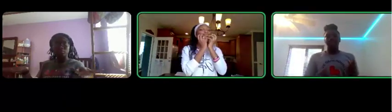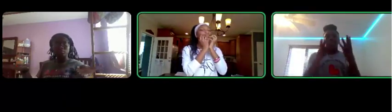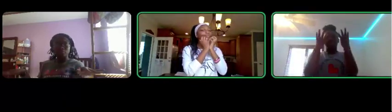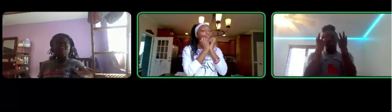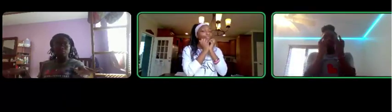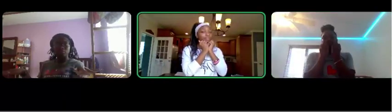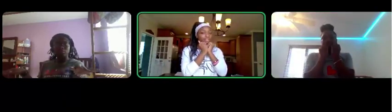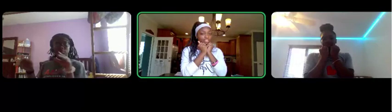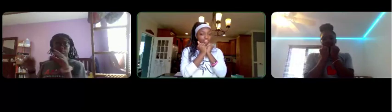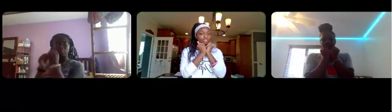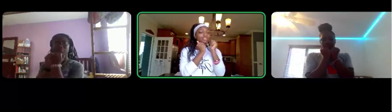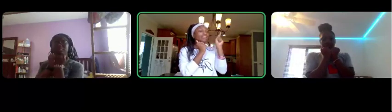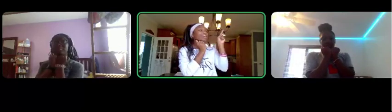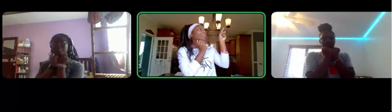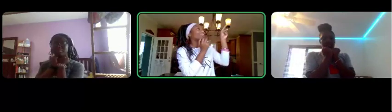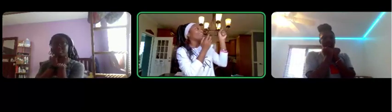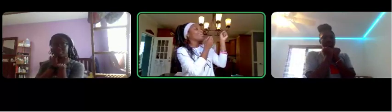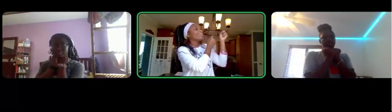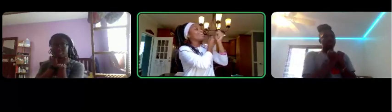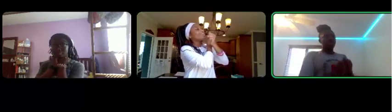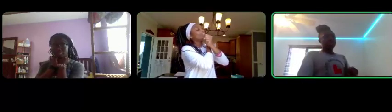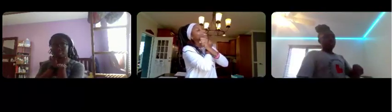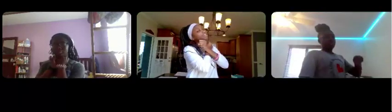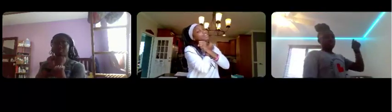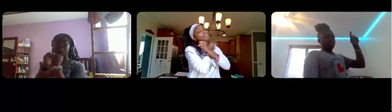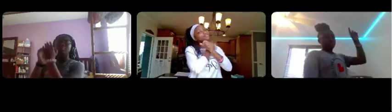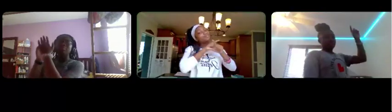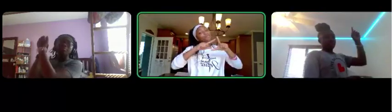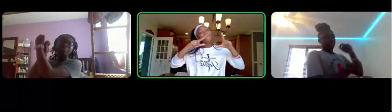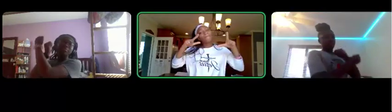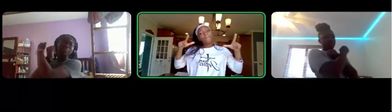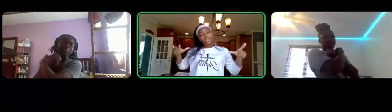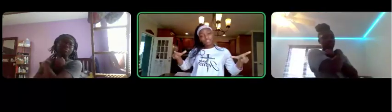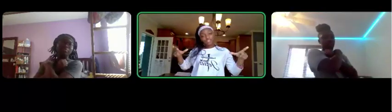Children precious. He loves much.